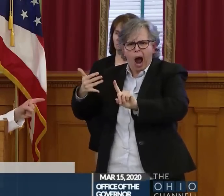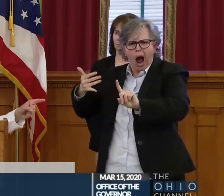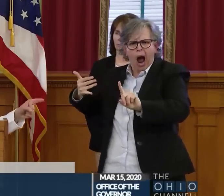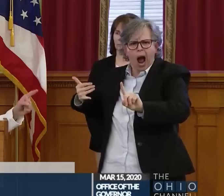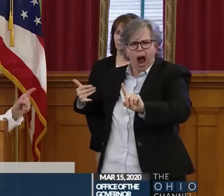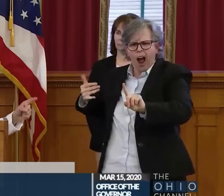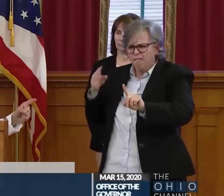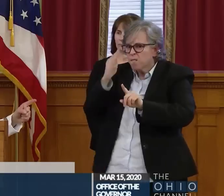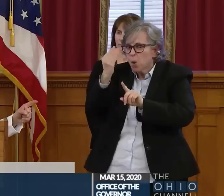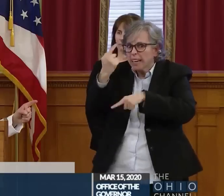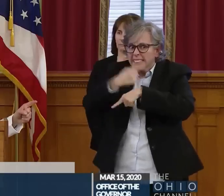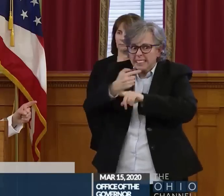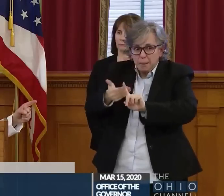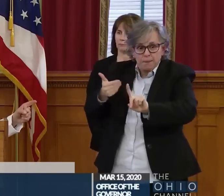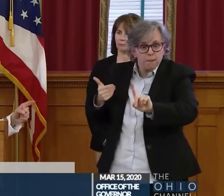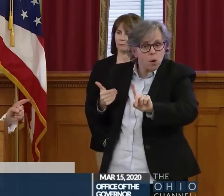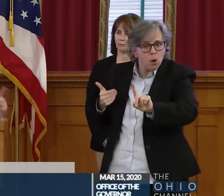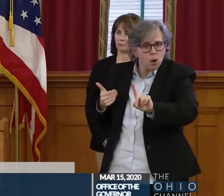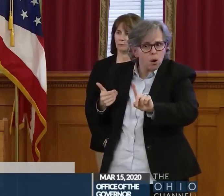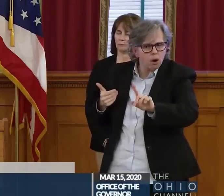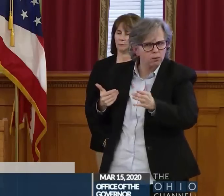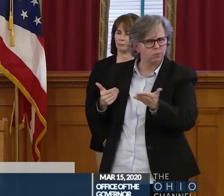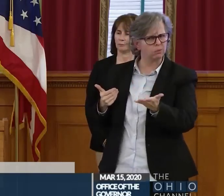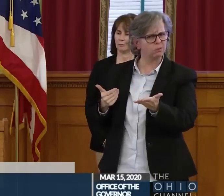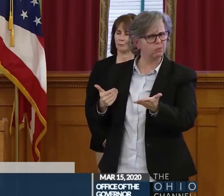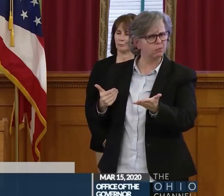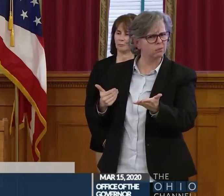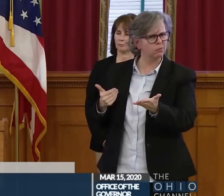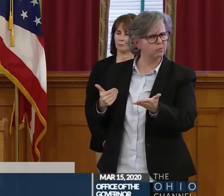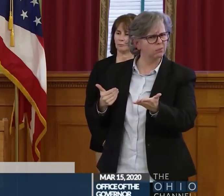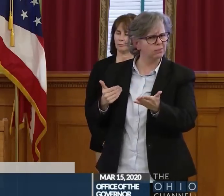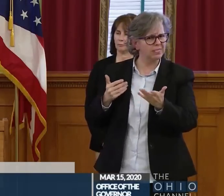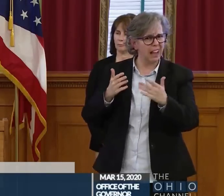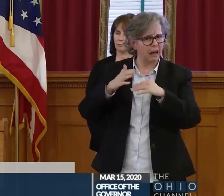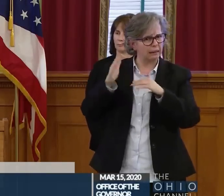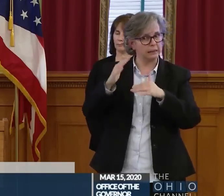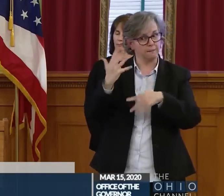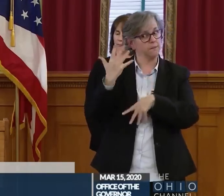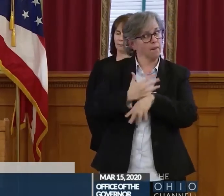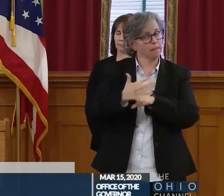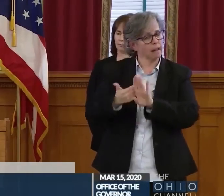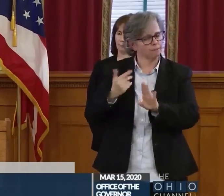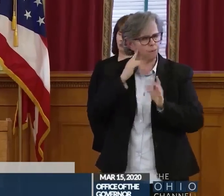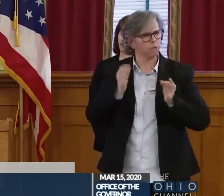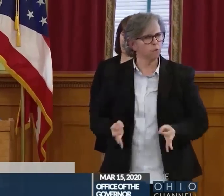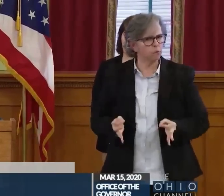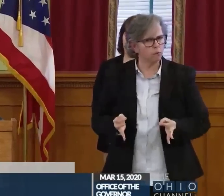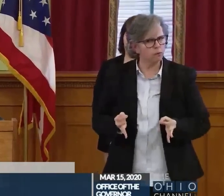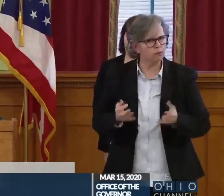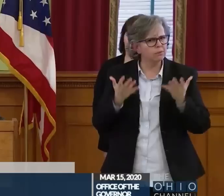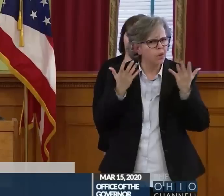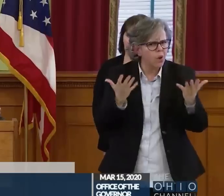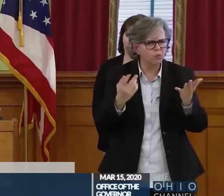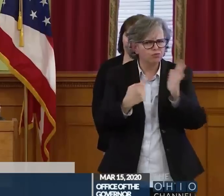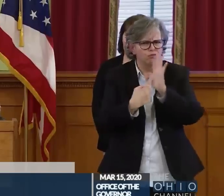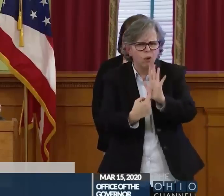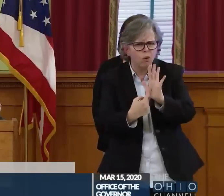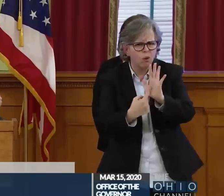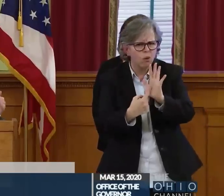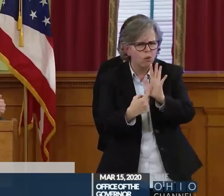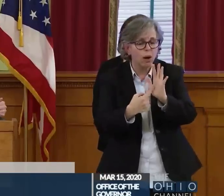days before February 7th, but certainly at least 5 to 6 before they started showing those symptoms. And then they